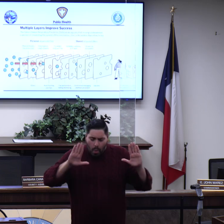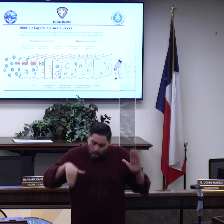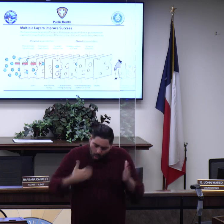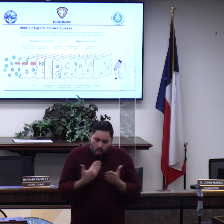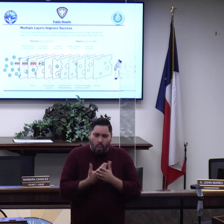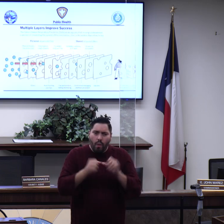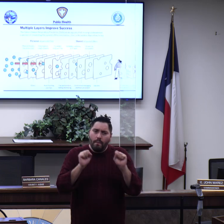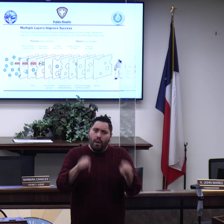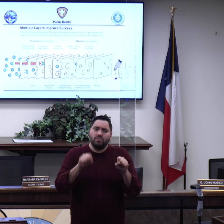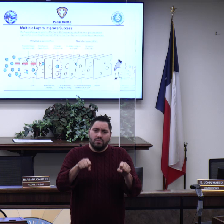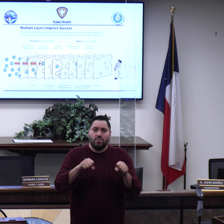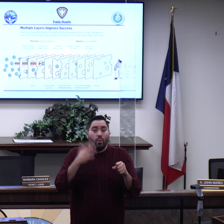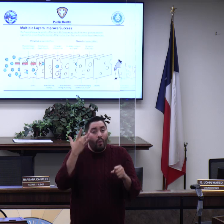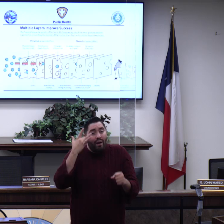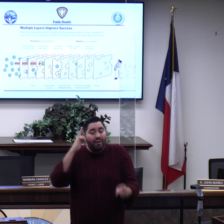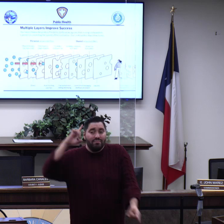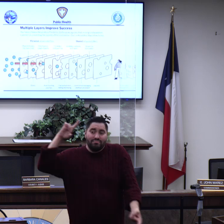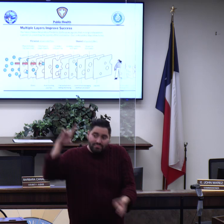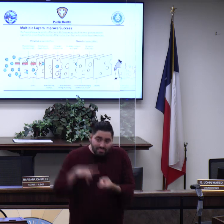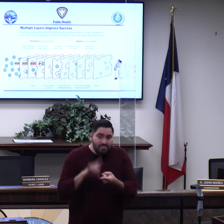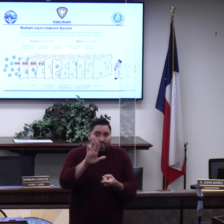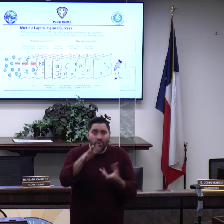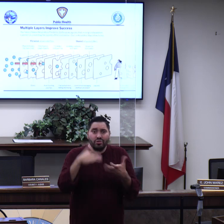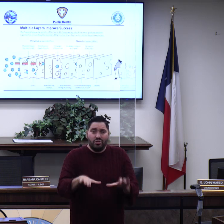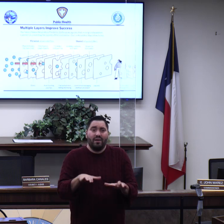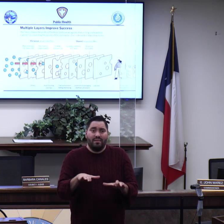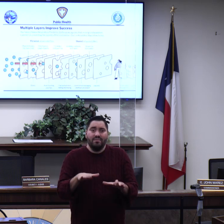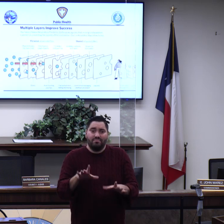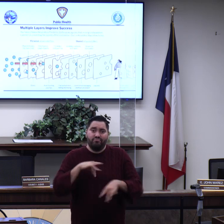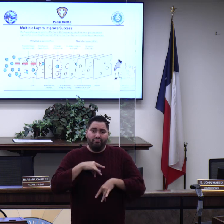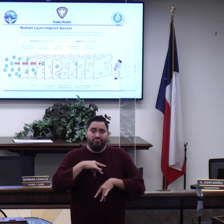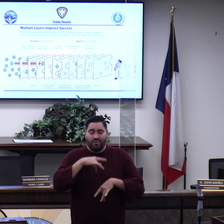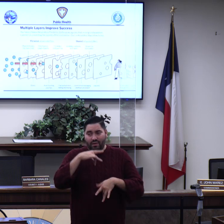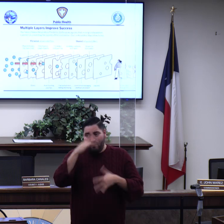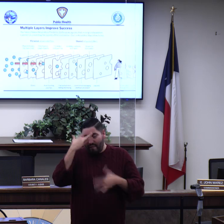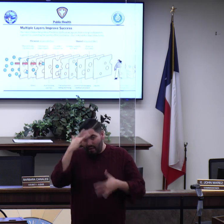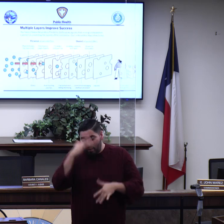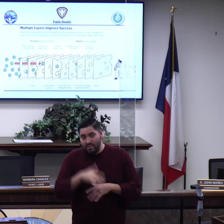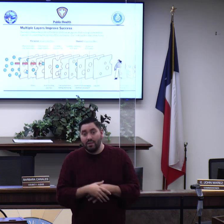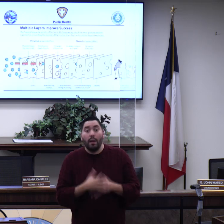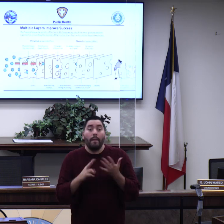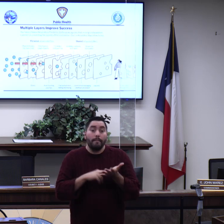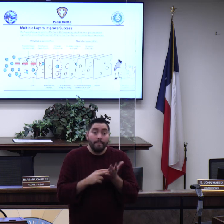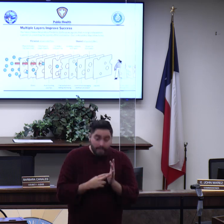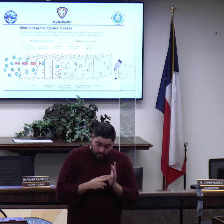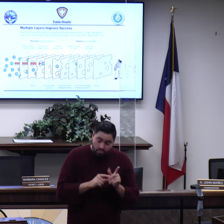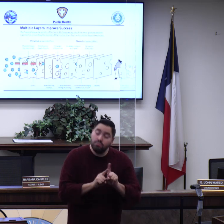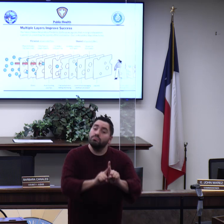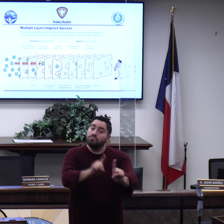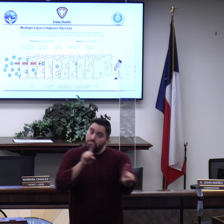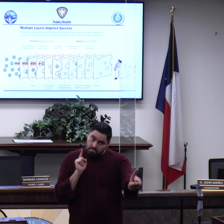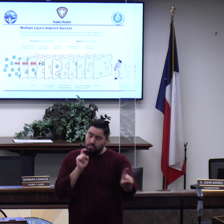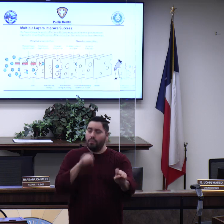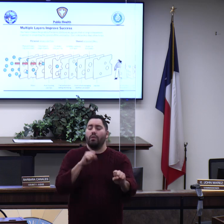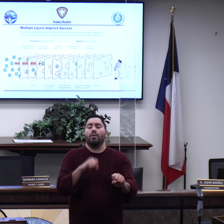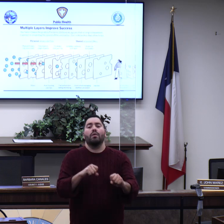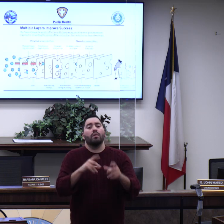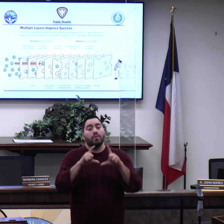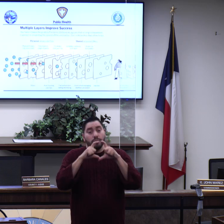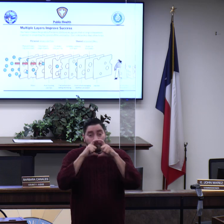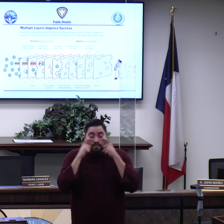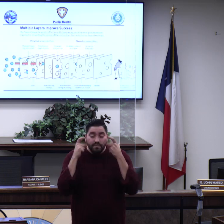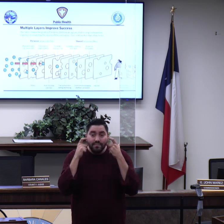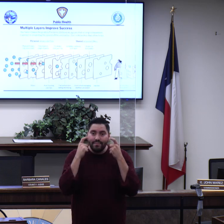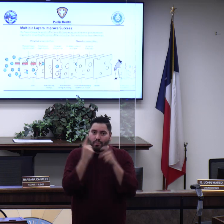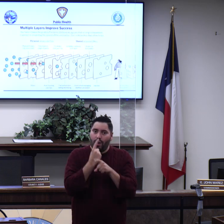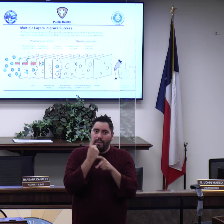health measures to decrease your chances of getting the virus. This means social distancing, wearing a mask properly